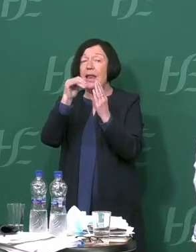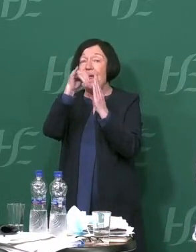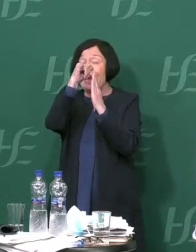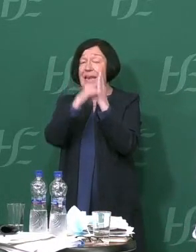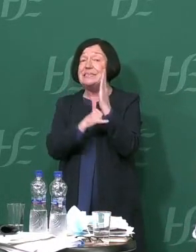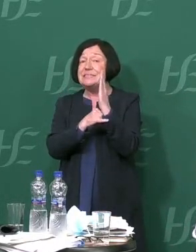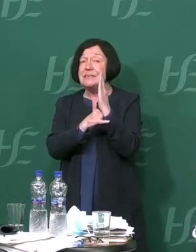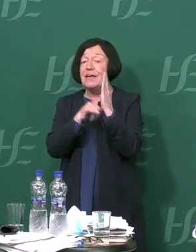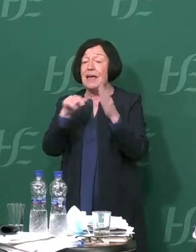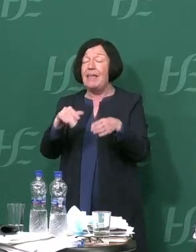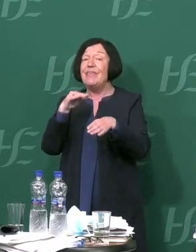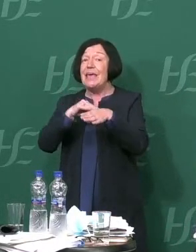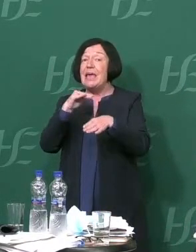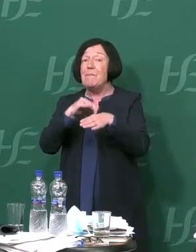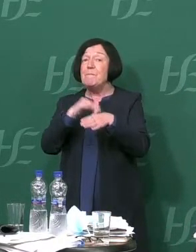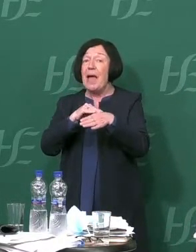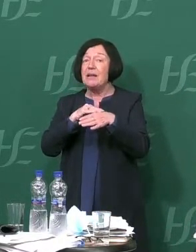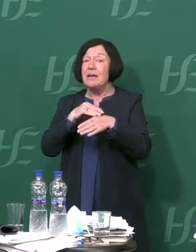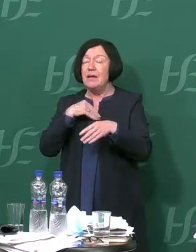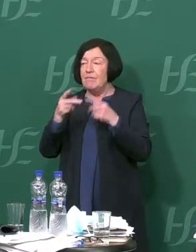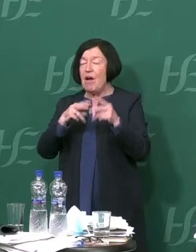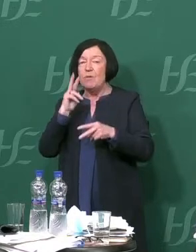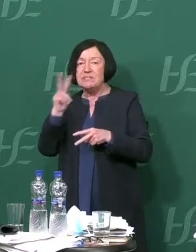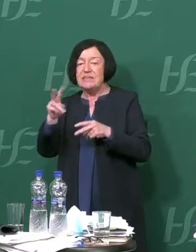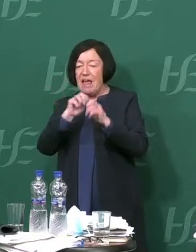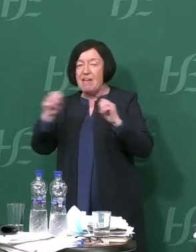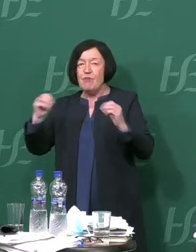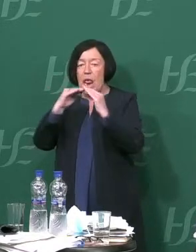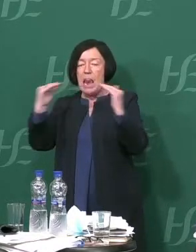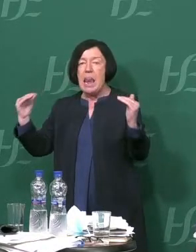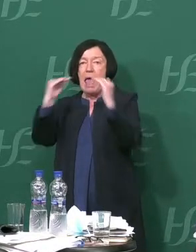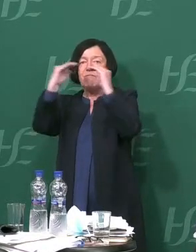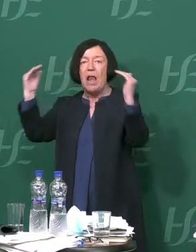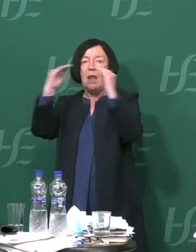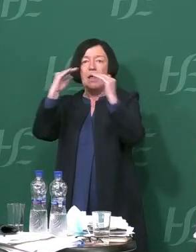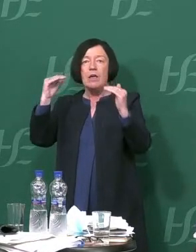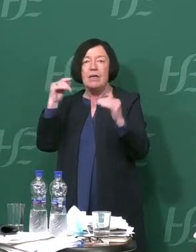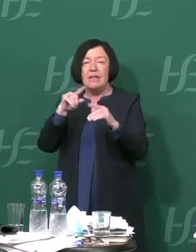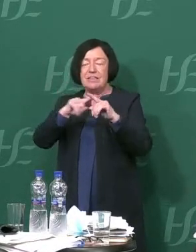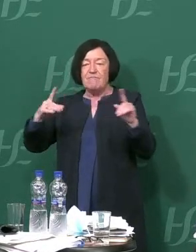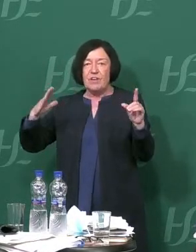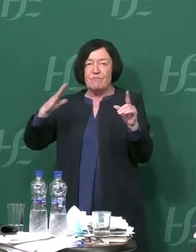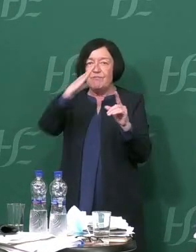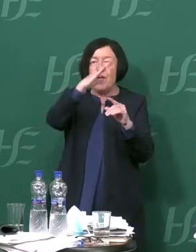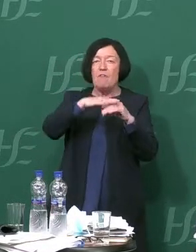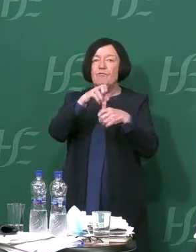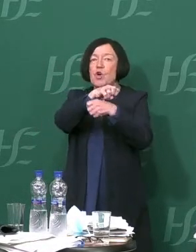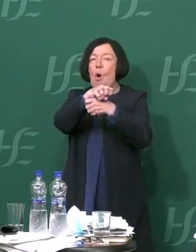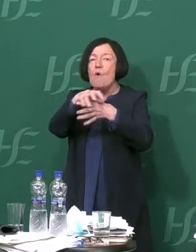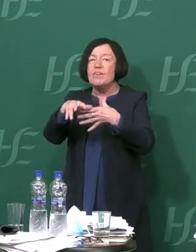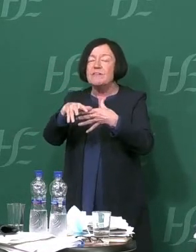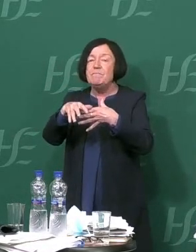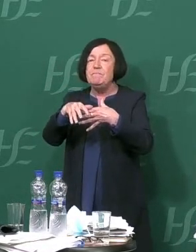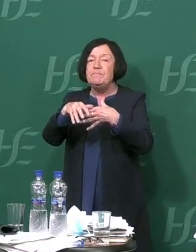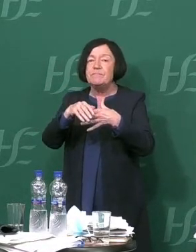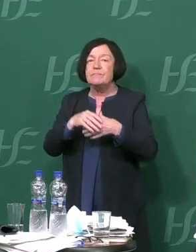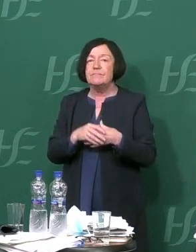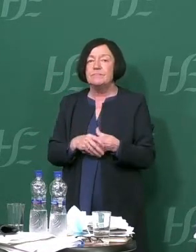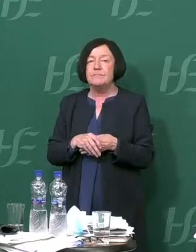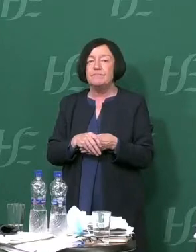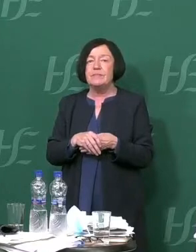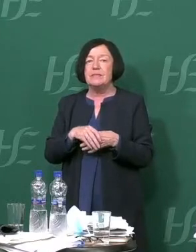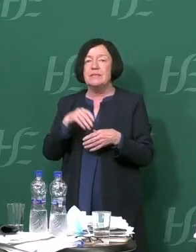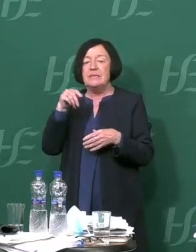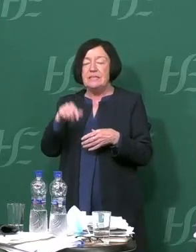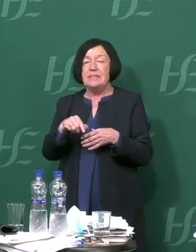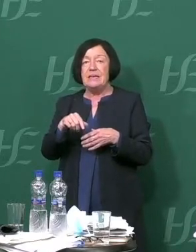and the impacts we've always seen at every stage of the waves or phases of COVID, the